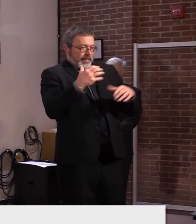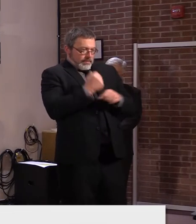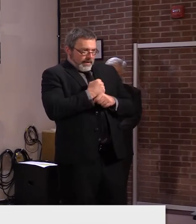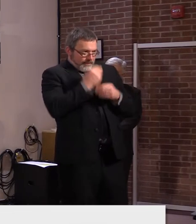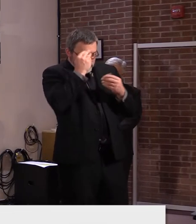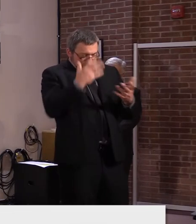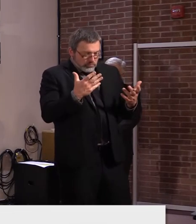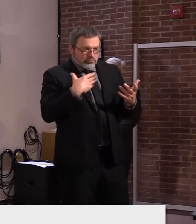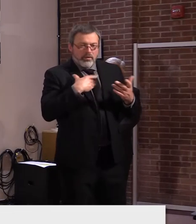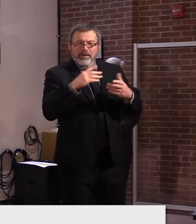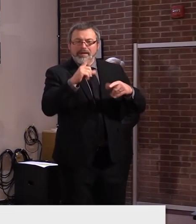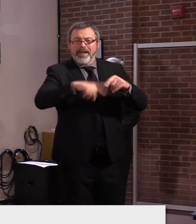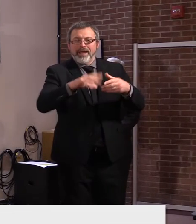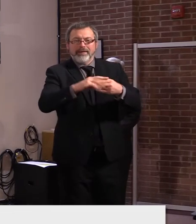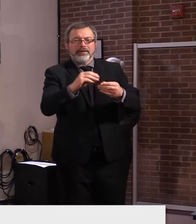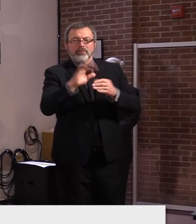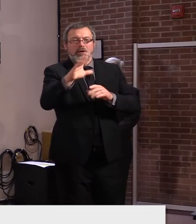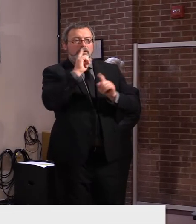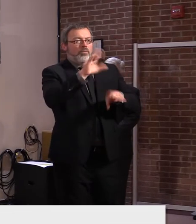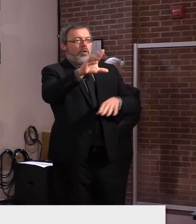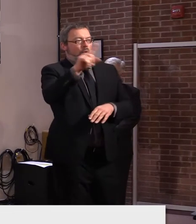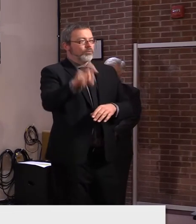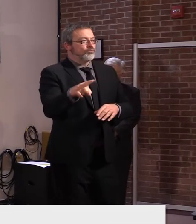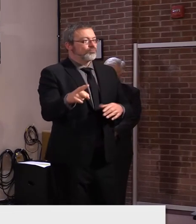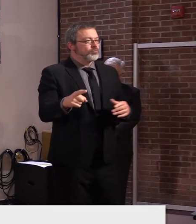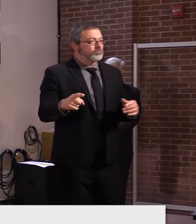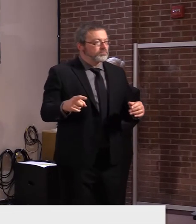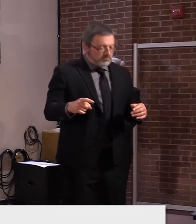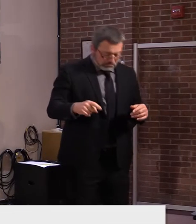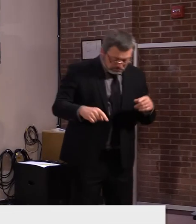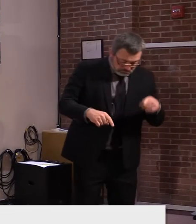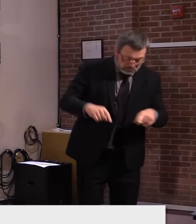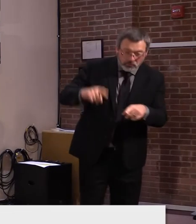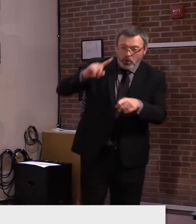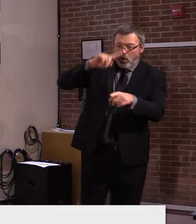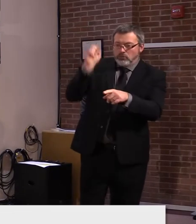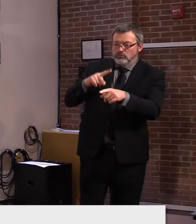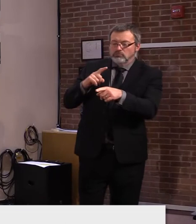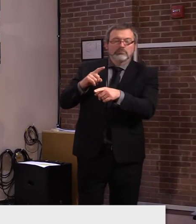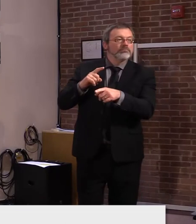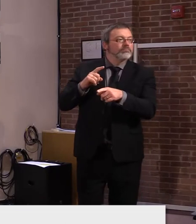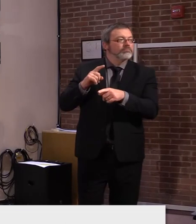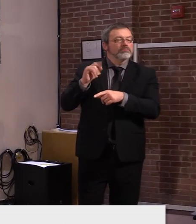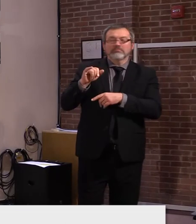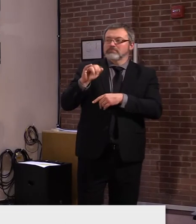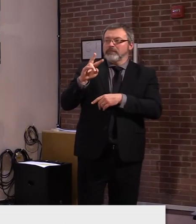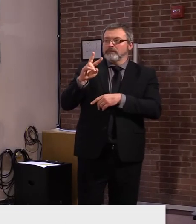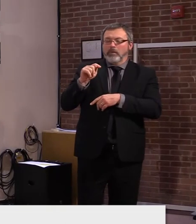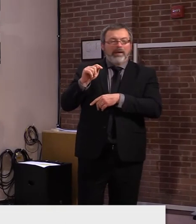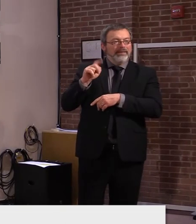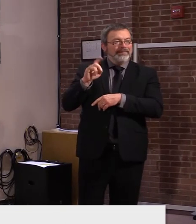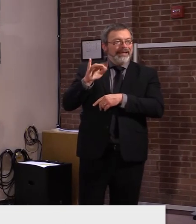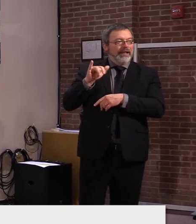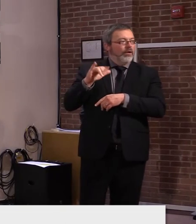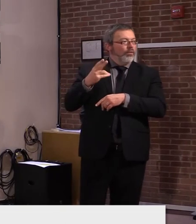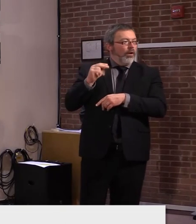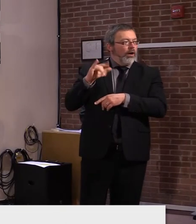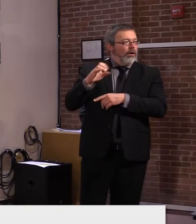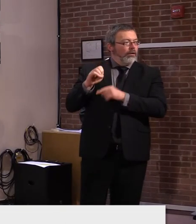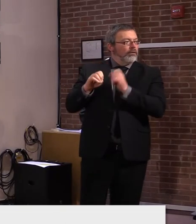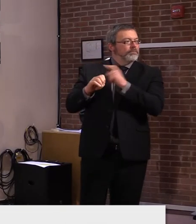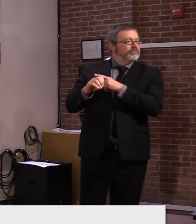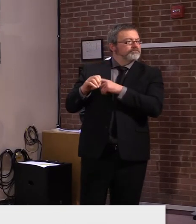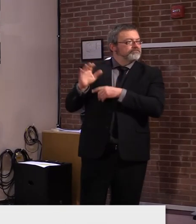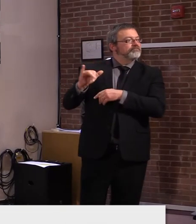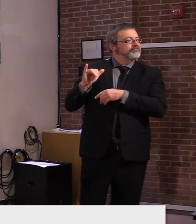That'd be good. I'm sorry, one last question. If you know, or Secretary French knows, are the 2021